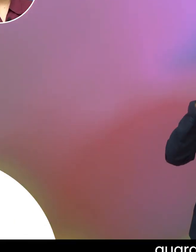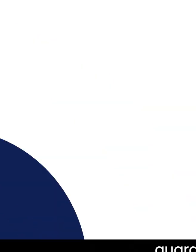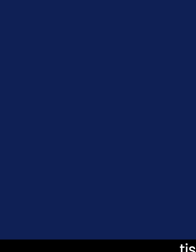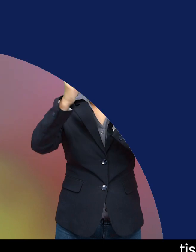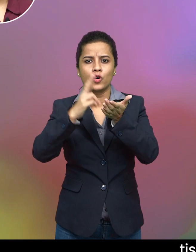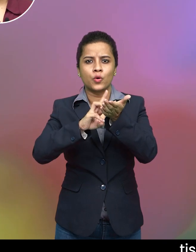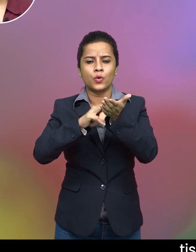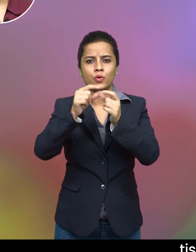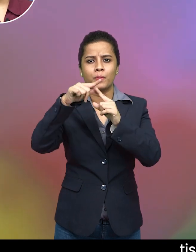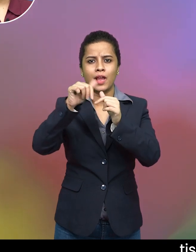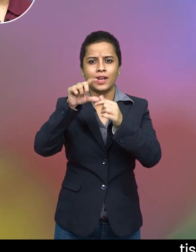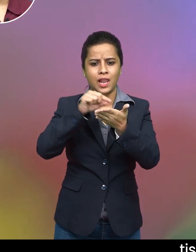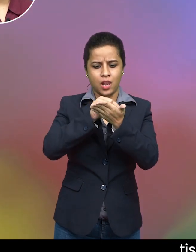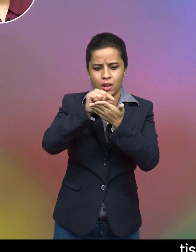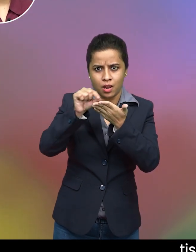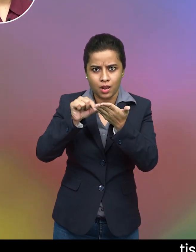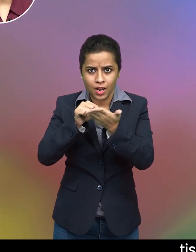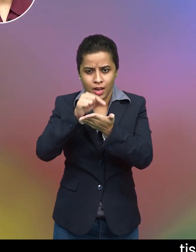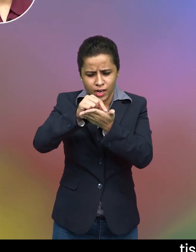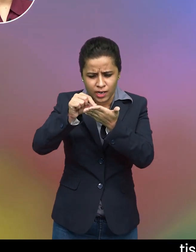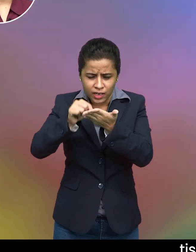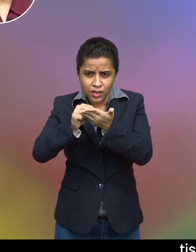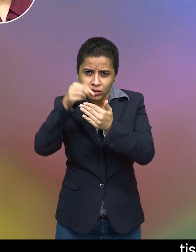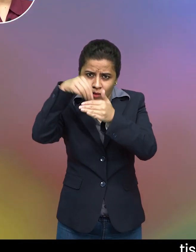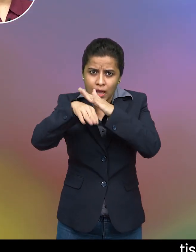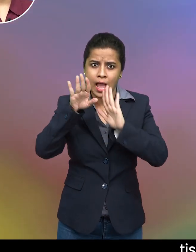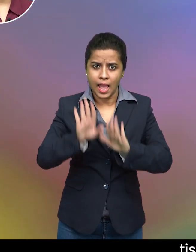and ground tissues of plants.